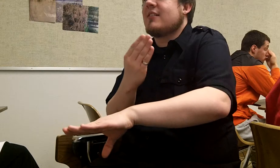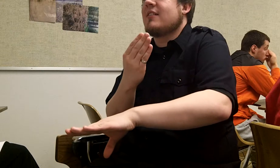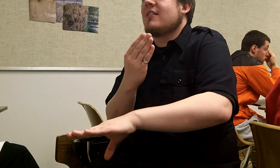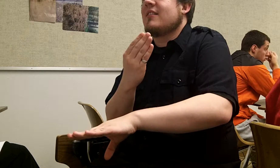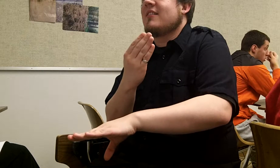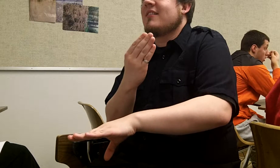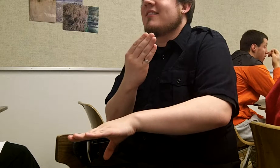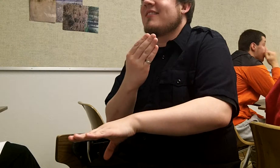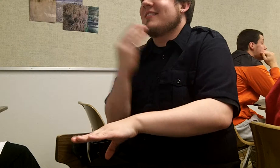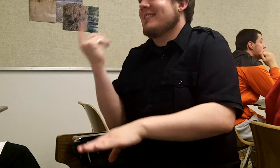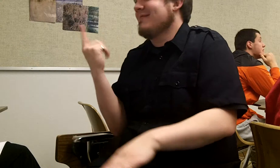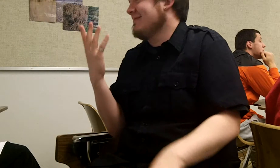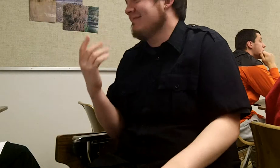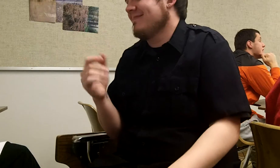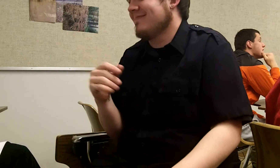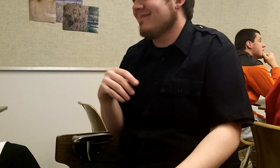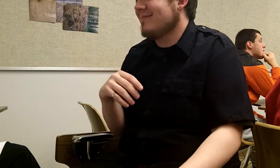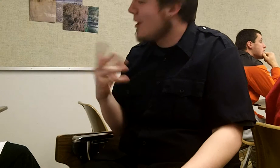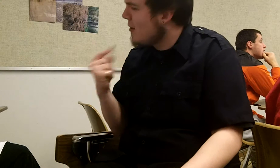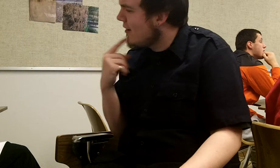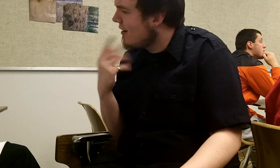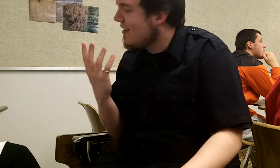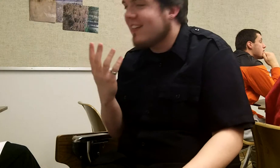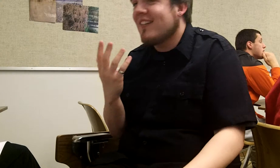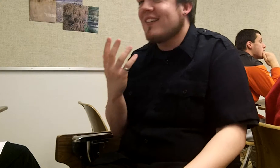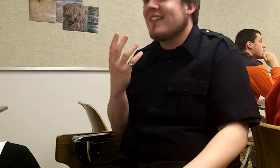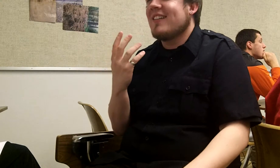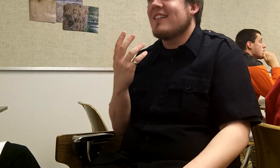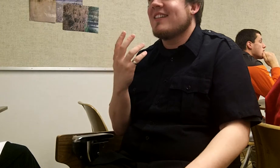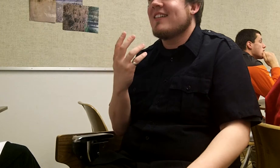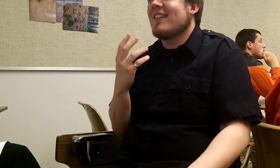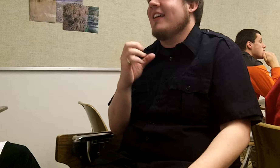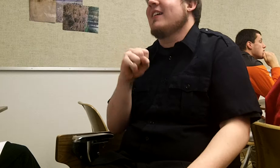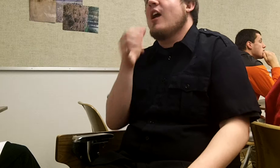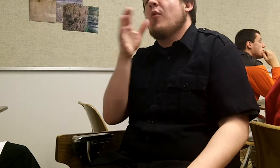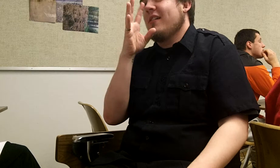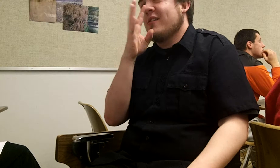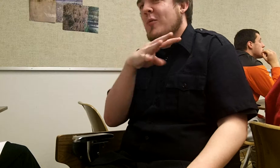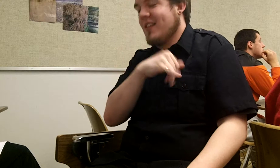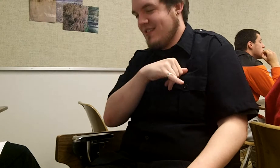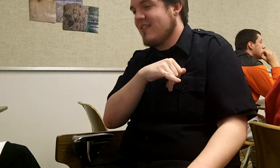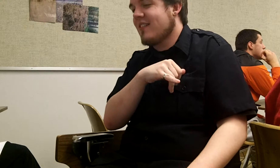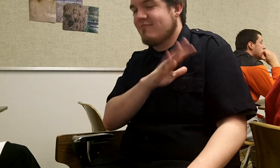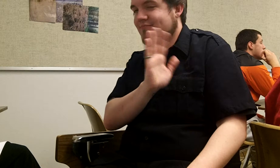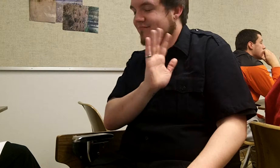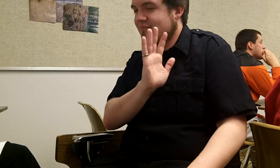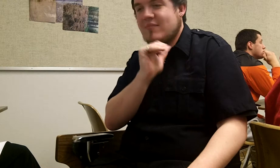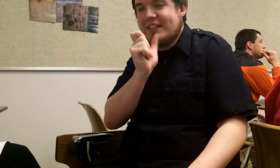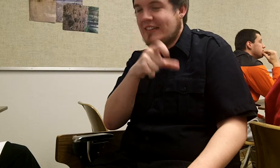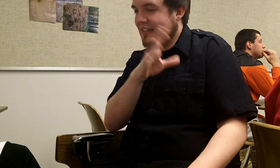You need to know about the What's that? LES and TPS. Yeah, I'm going to ignore those. They are actually a partner transcription factor that binds